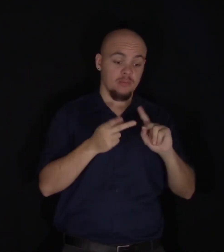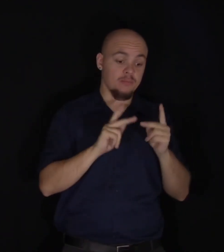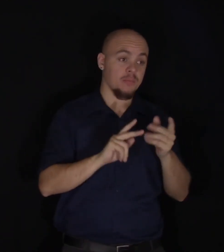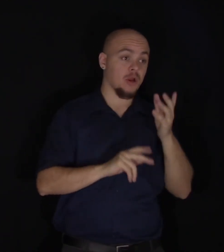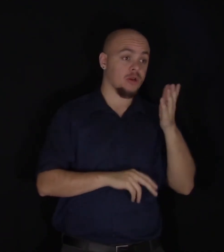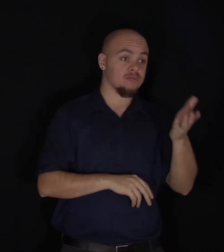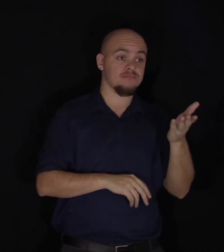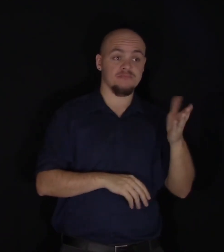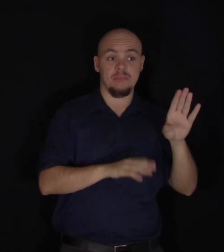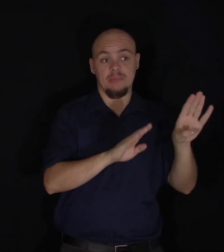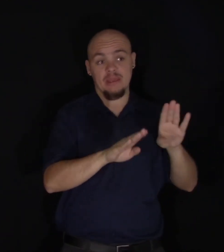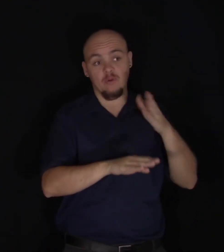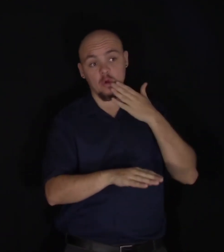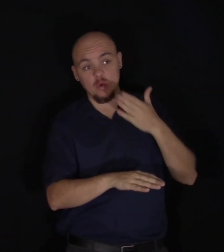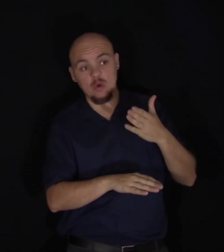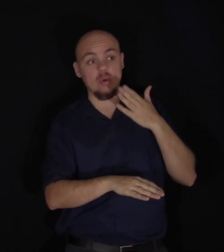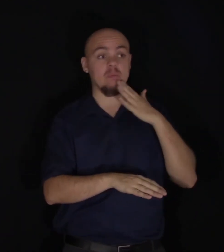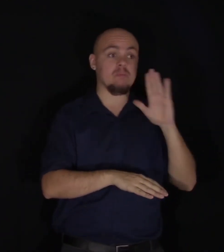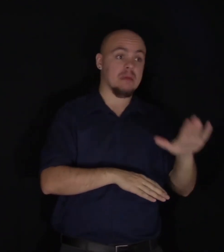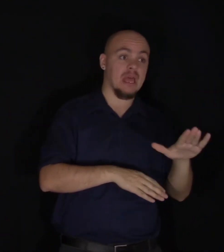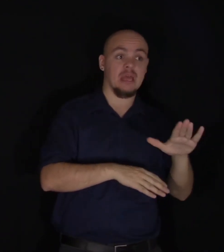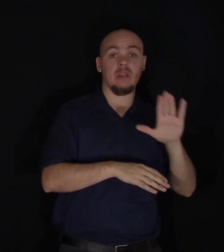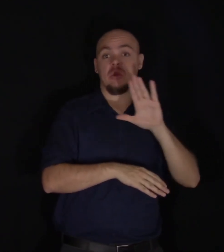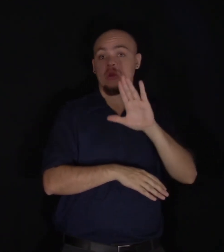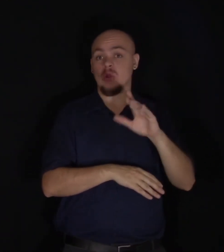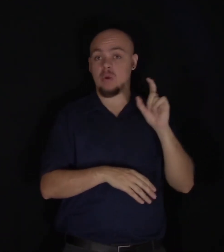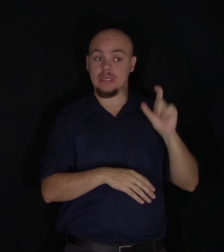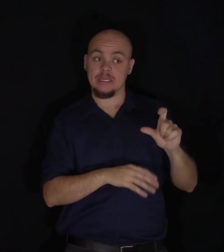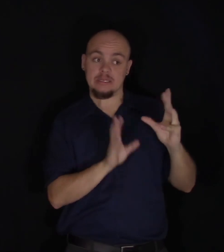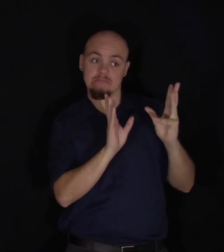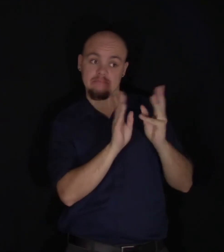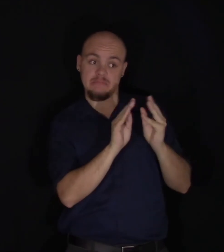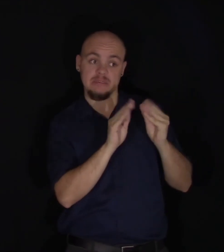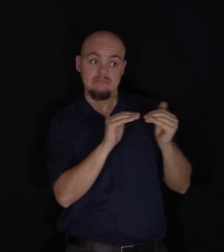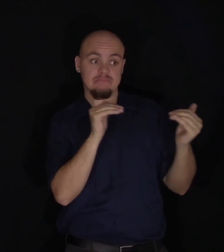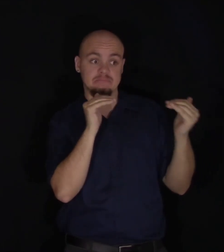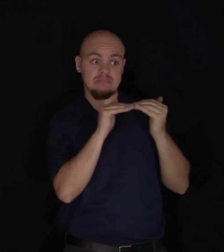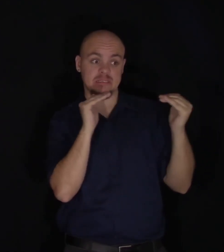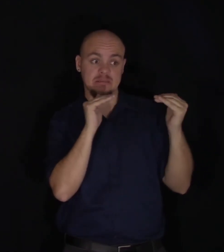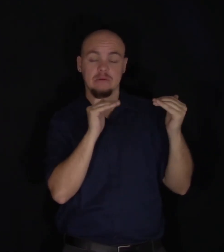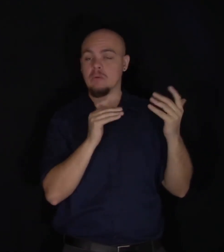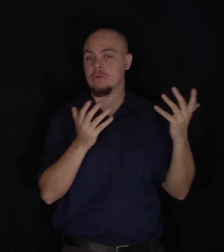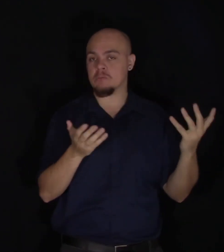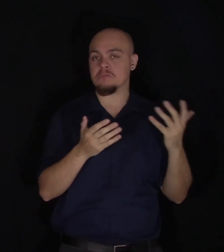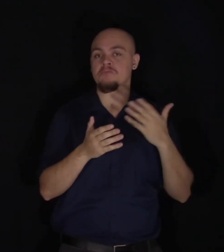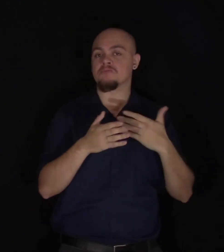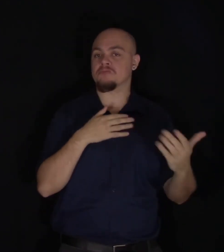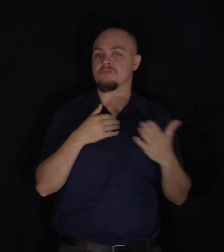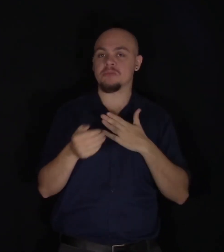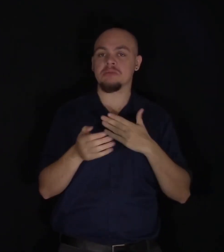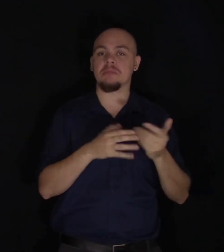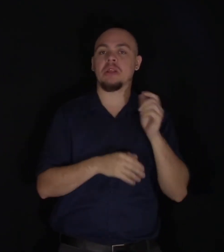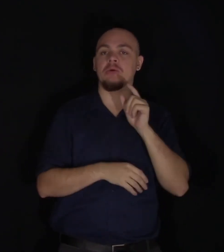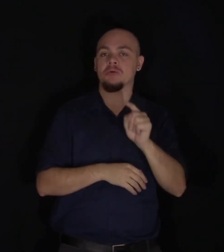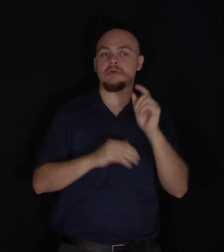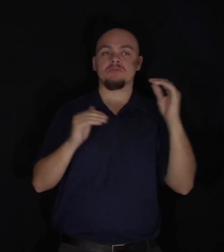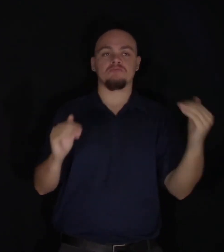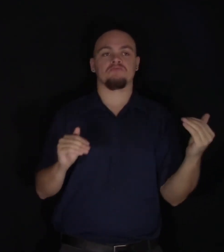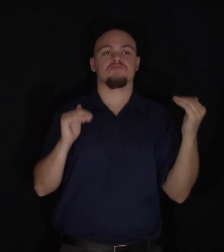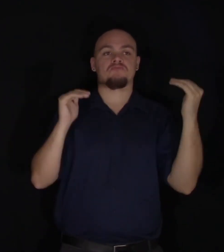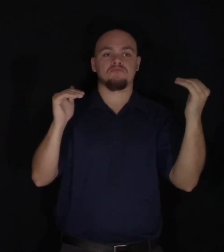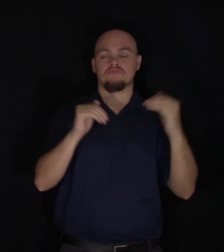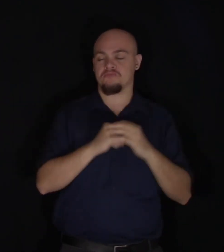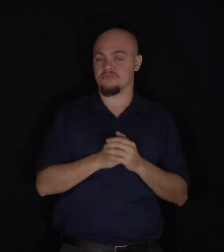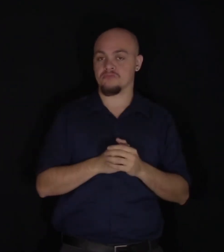or they're behaving badly, whether they're meeting your needs or they're not meeting your needs, you take the high road. Suppose